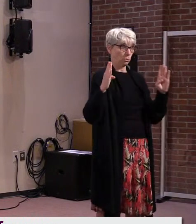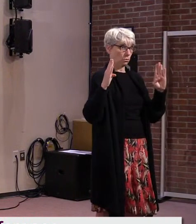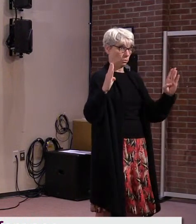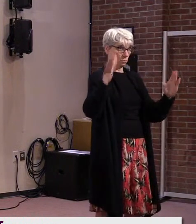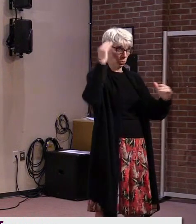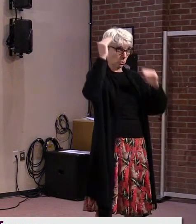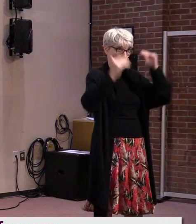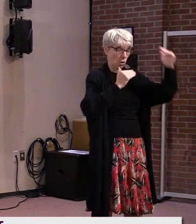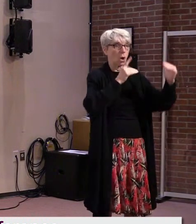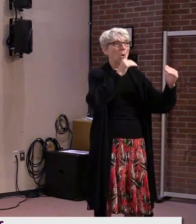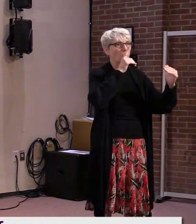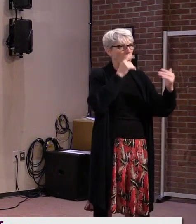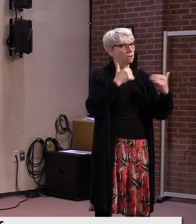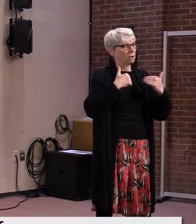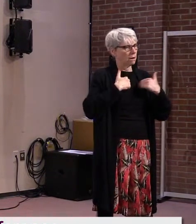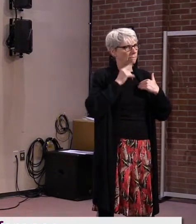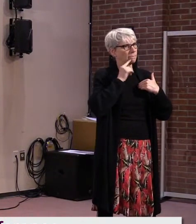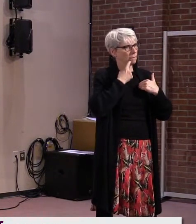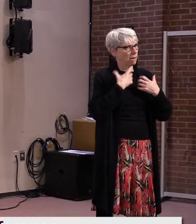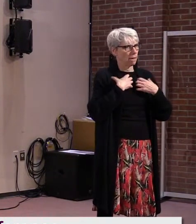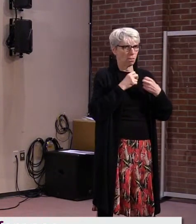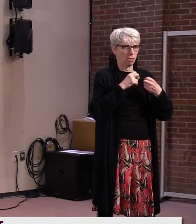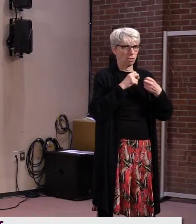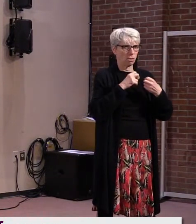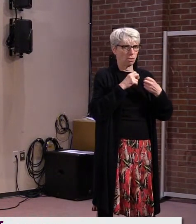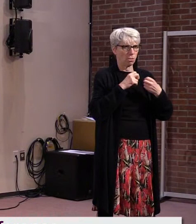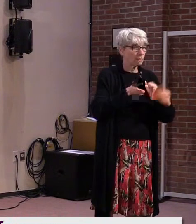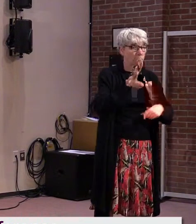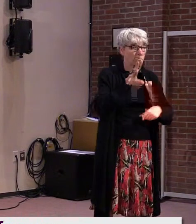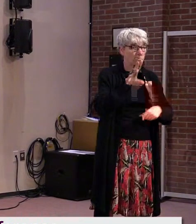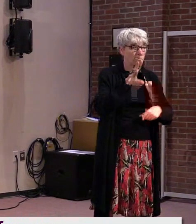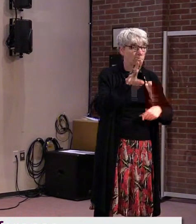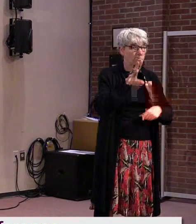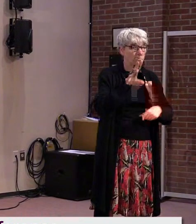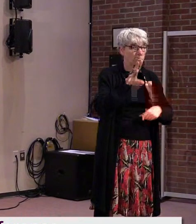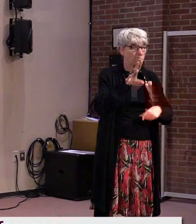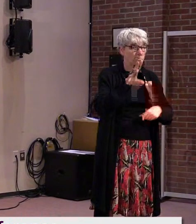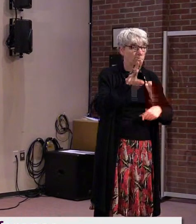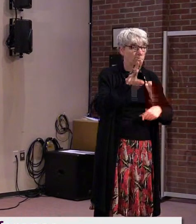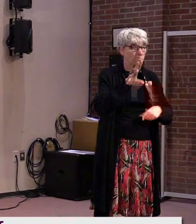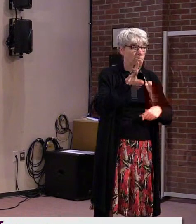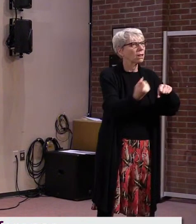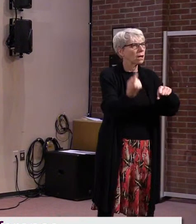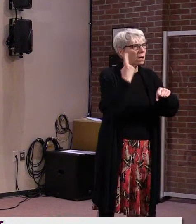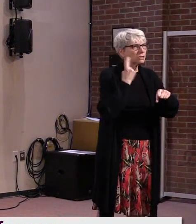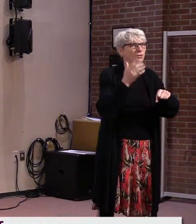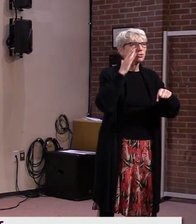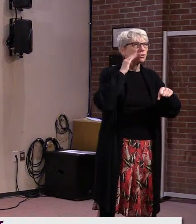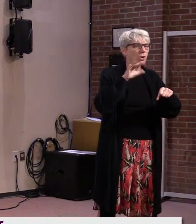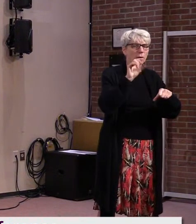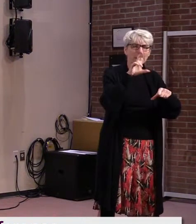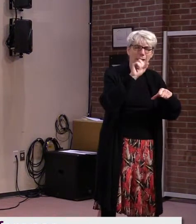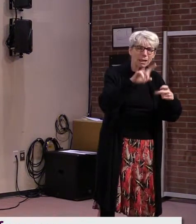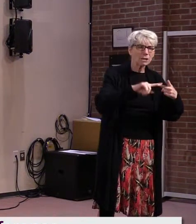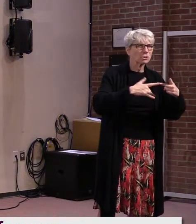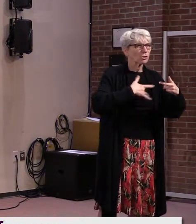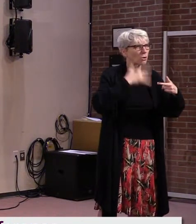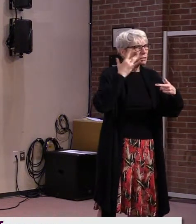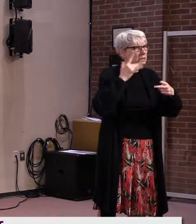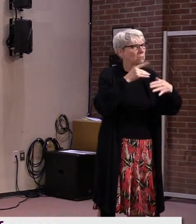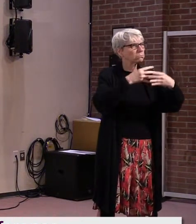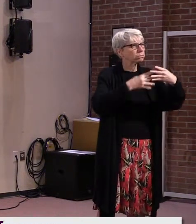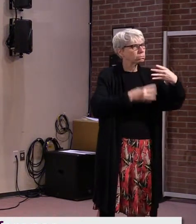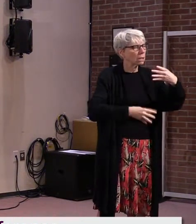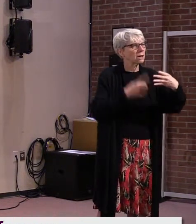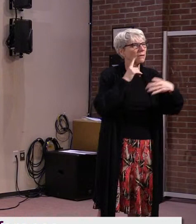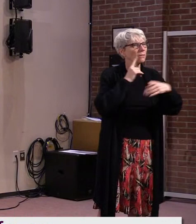who have certain underlying conditions in Vermont, the same as the high-risk conditions we used last fall. I think Dr.